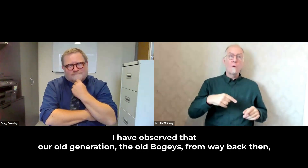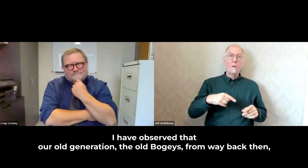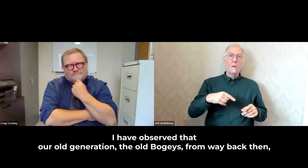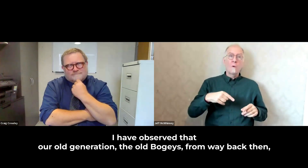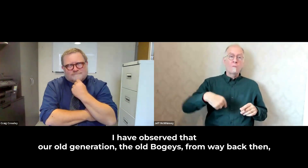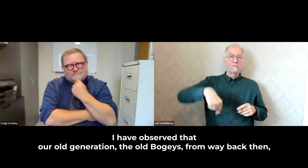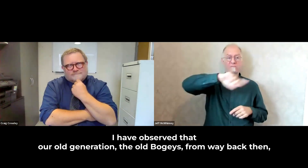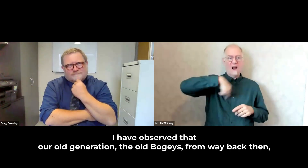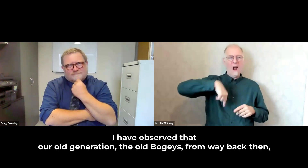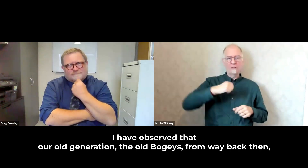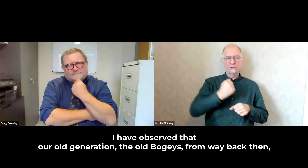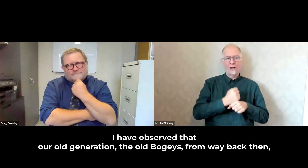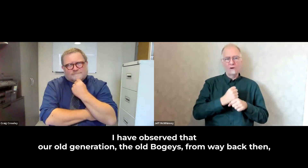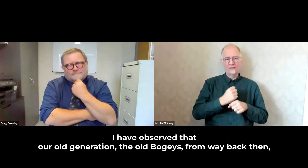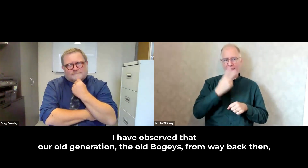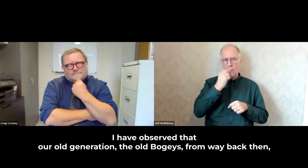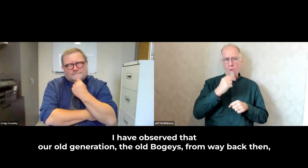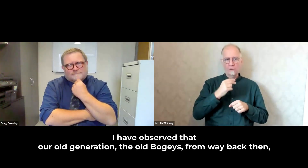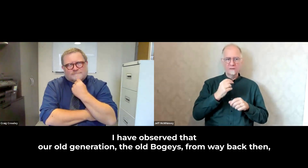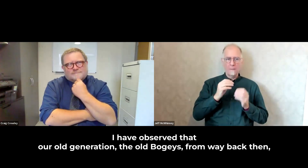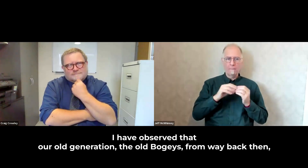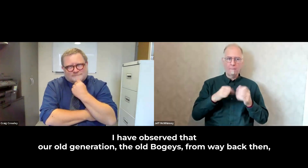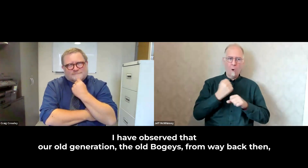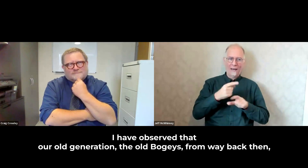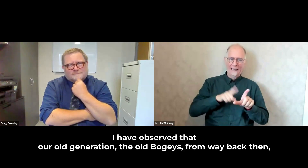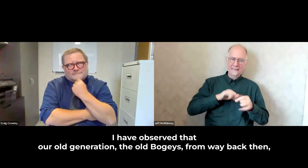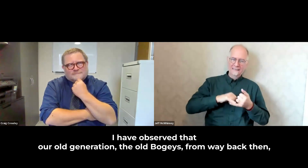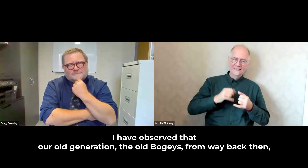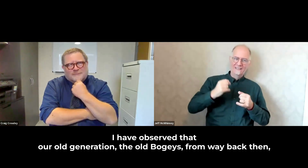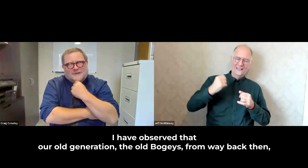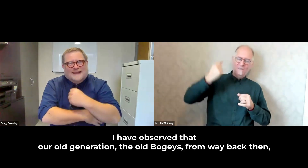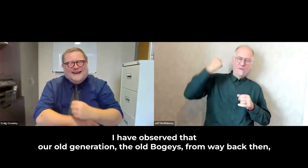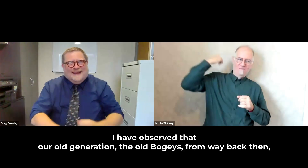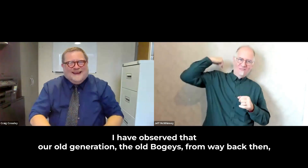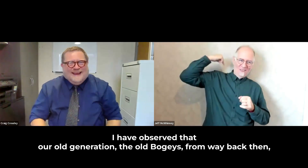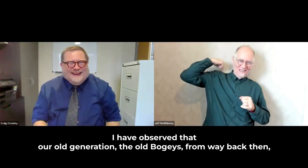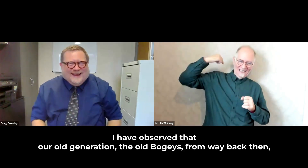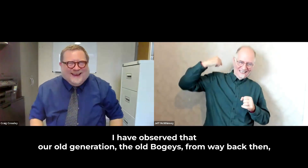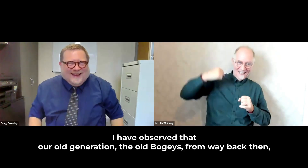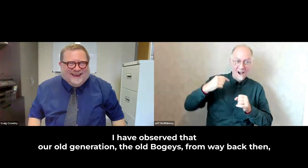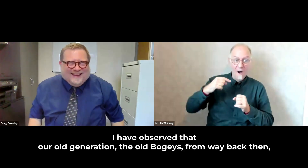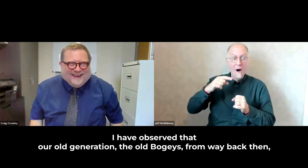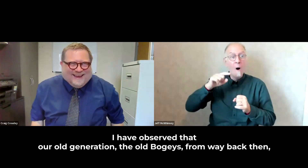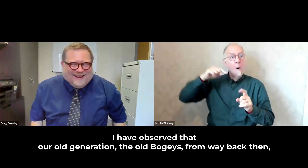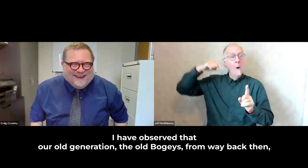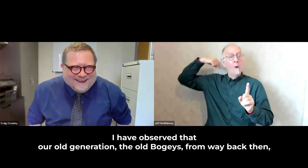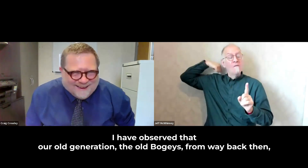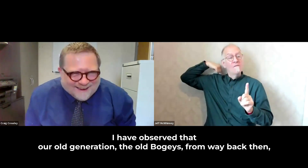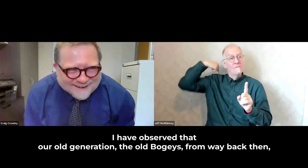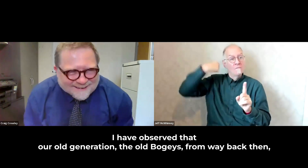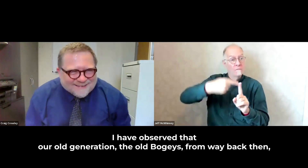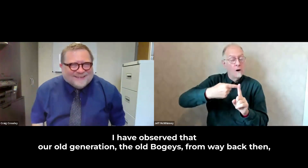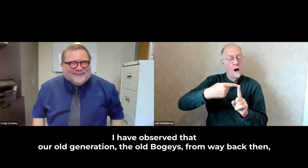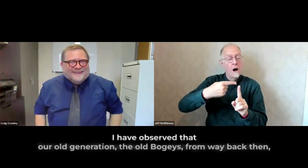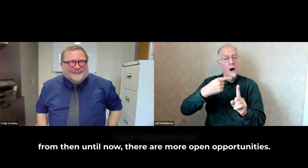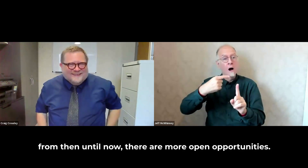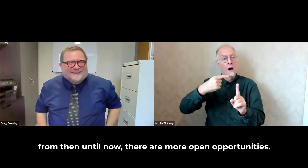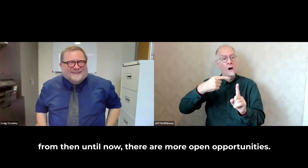today, I have observed that our old generation, you know, the old bogies from way back